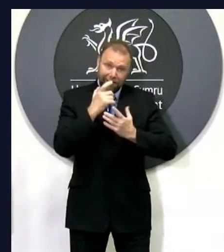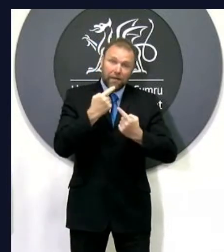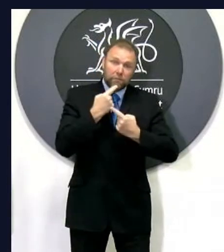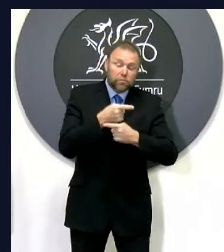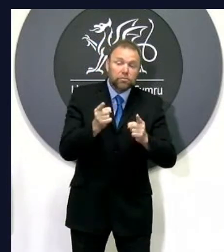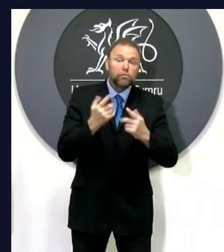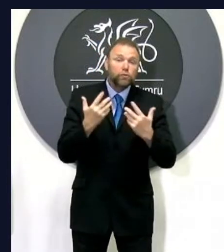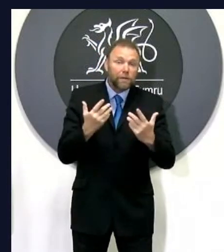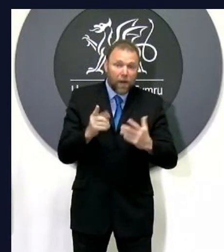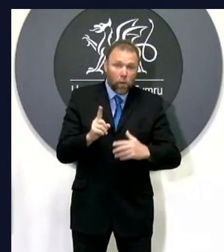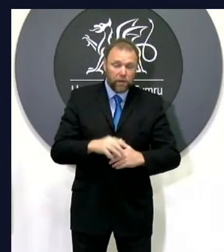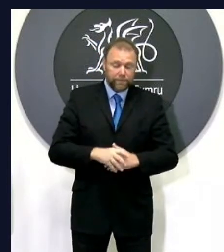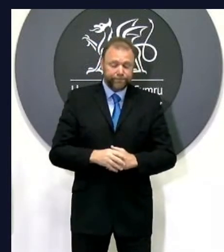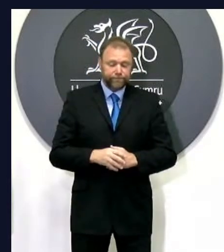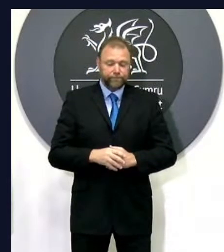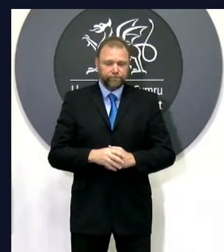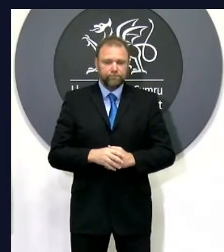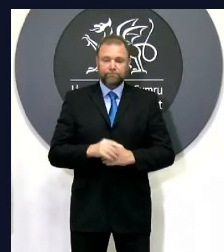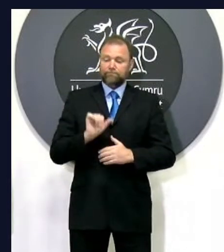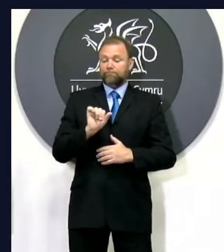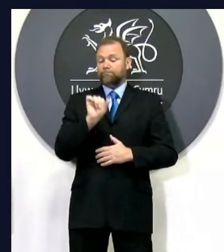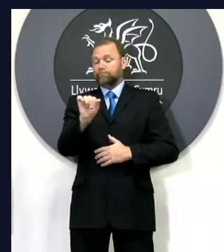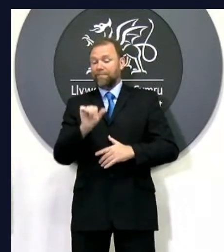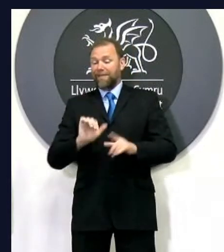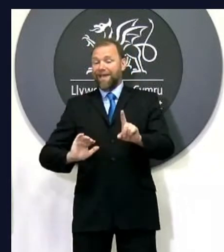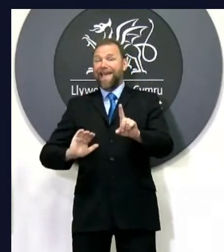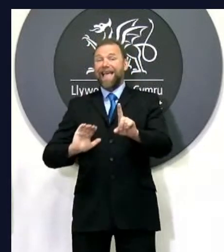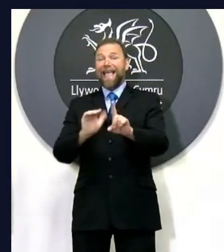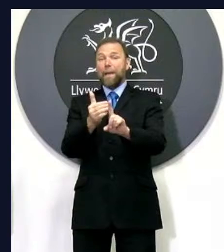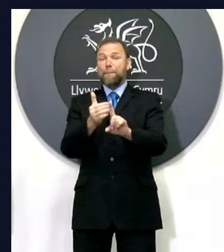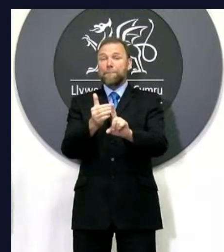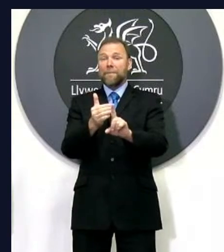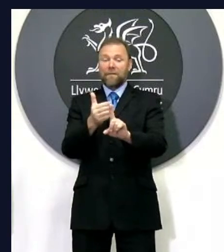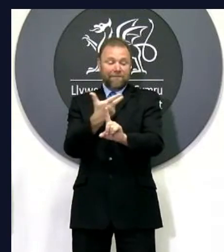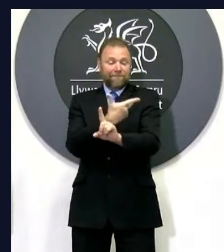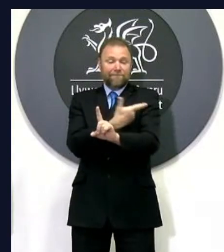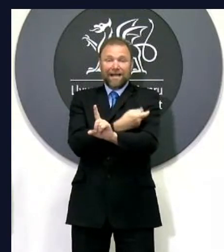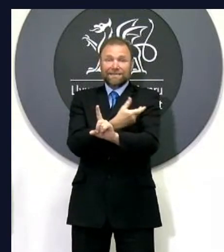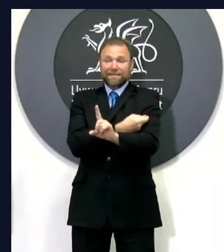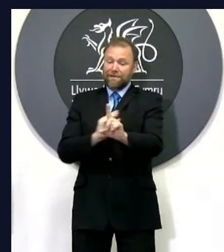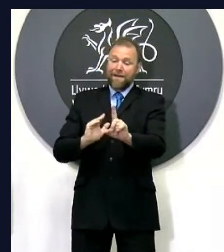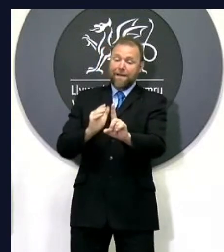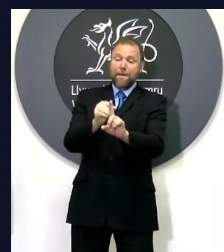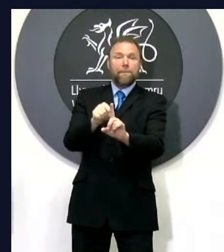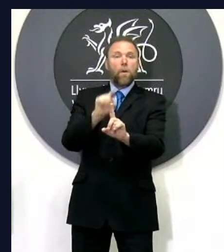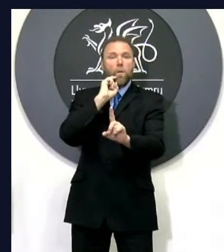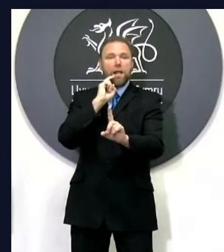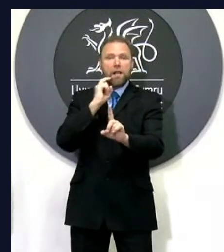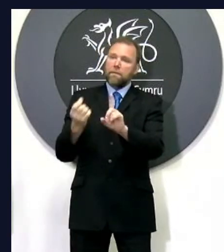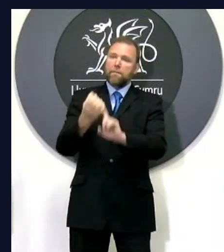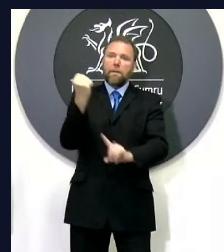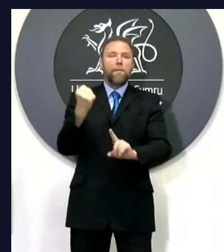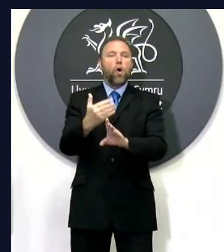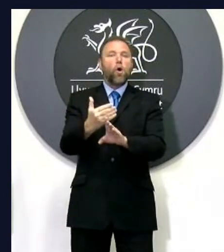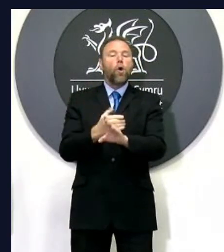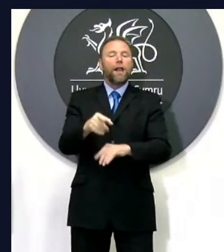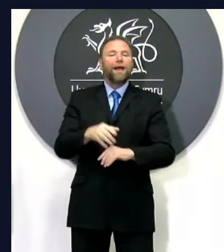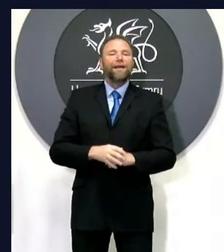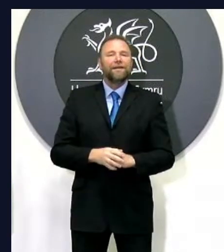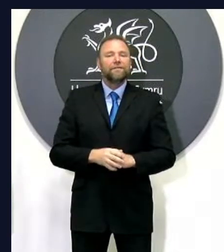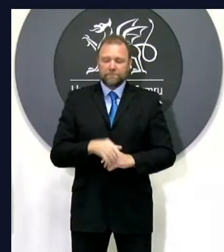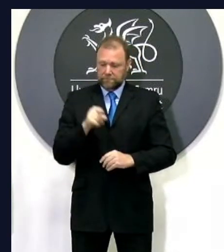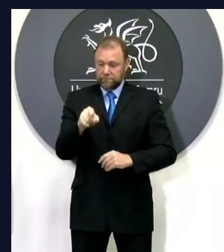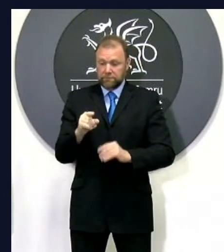today that we will meet our next vaccine milestone early. By Sunday, we will